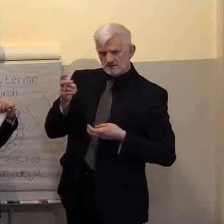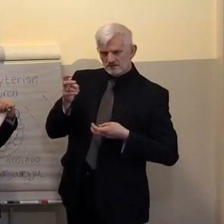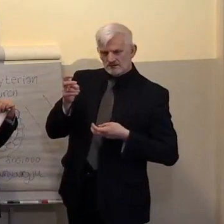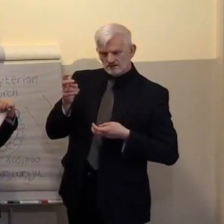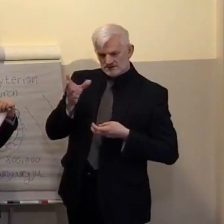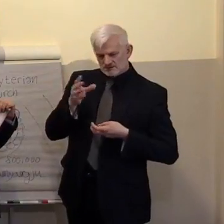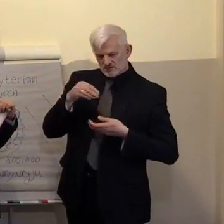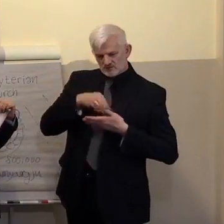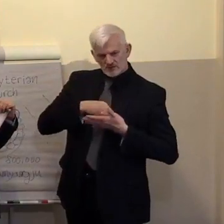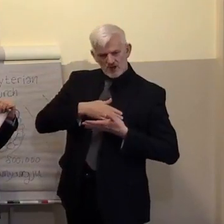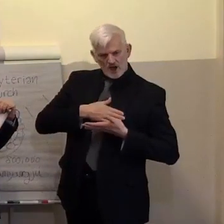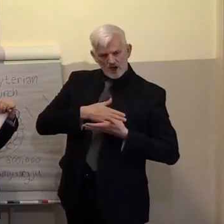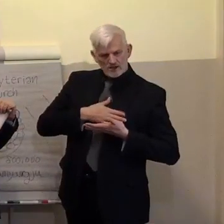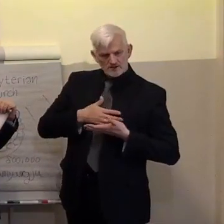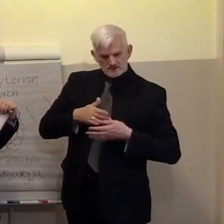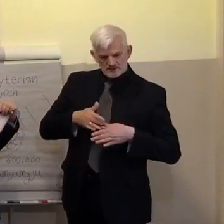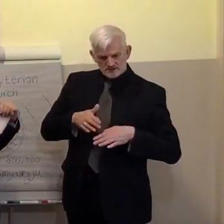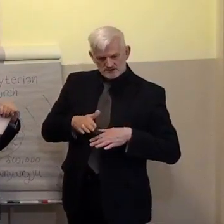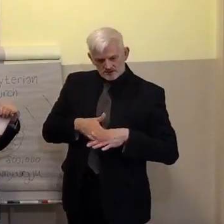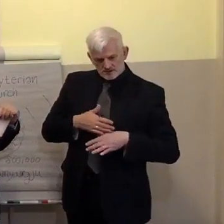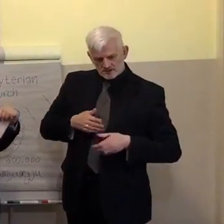change and change.